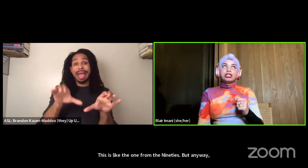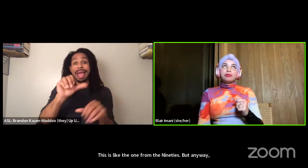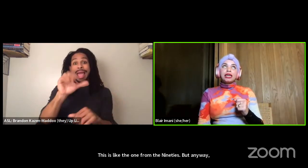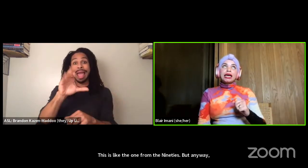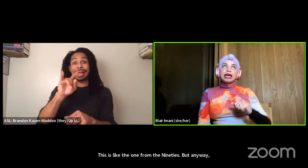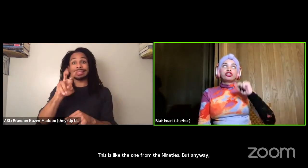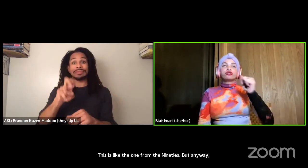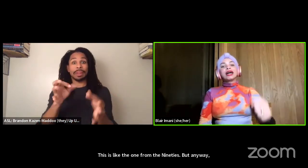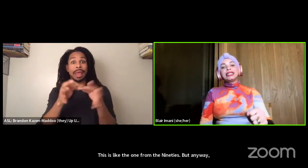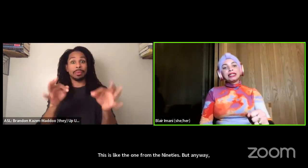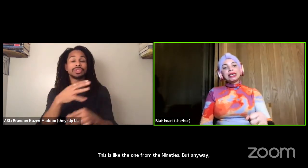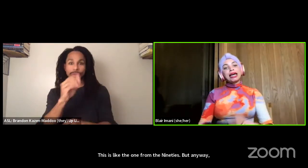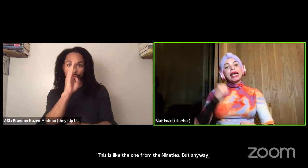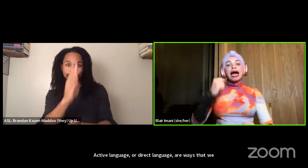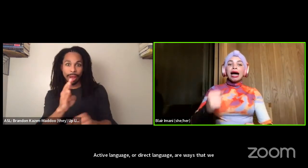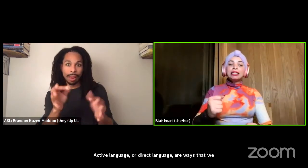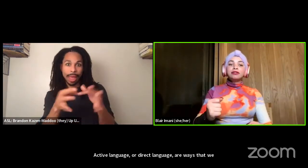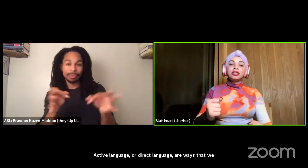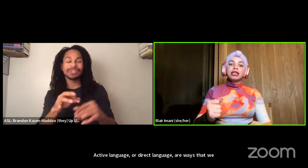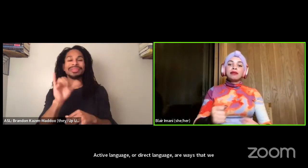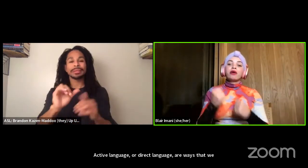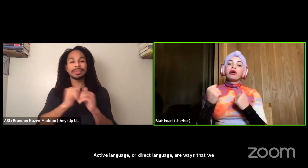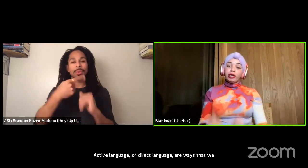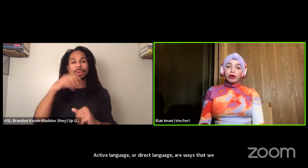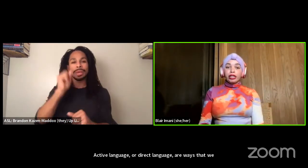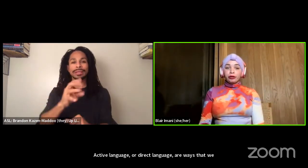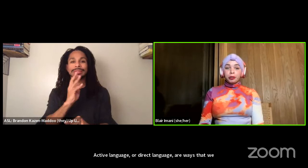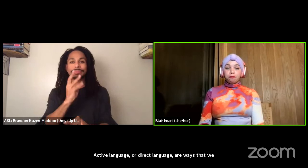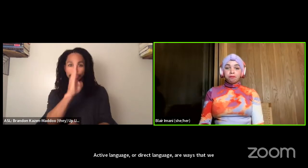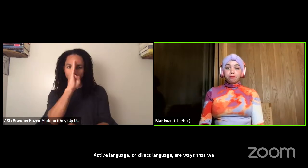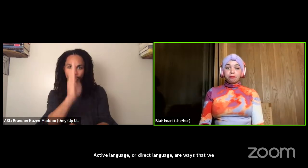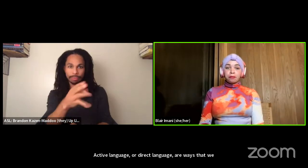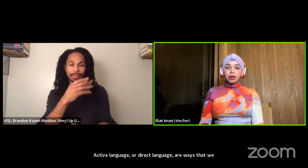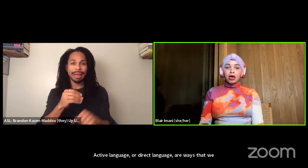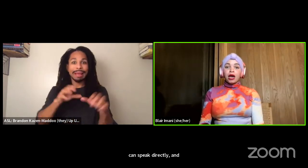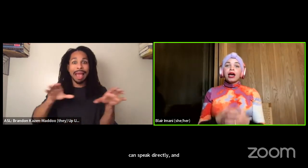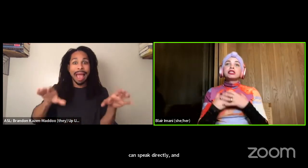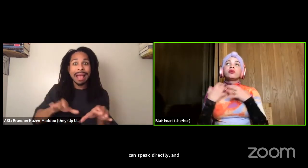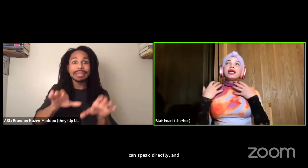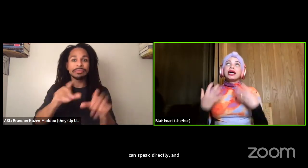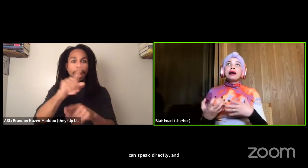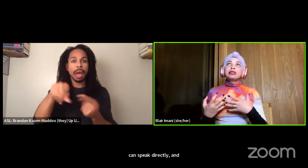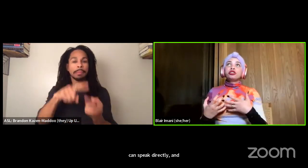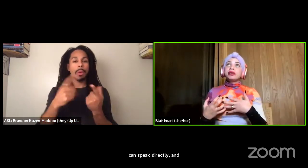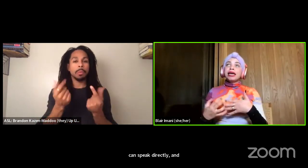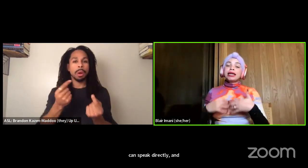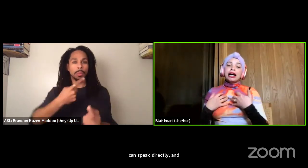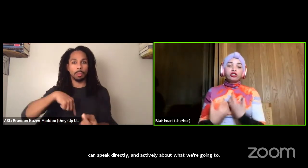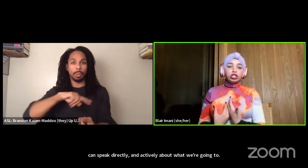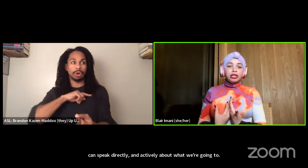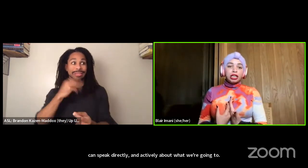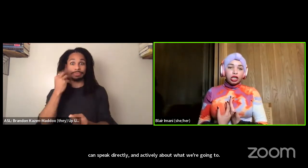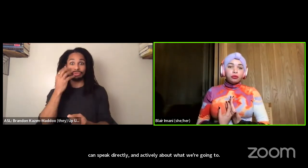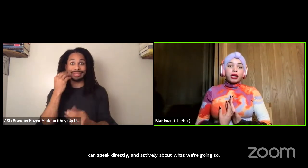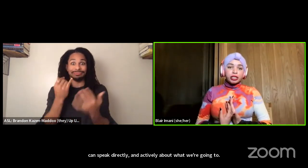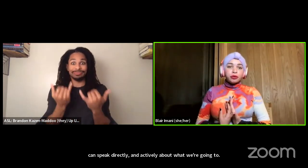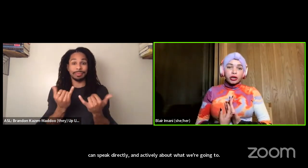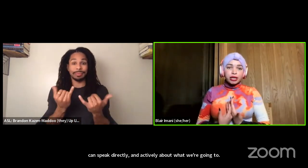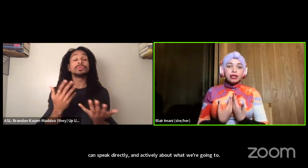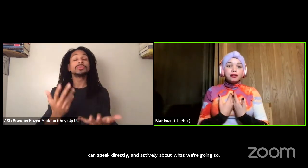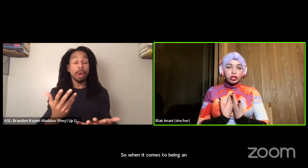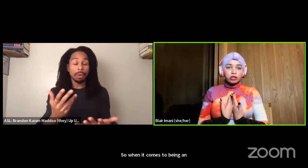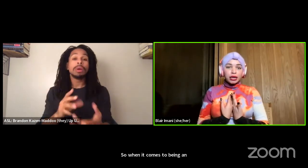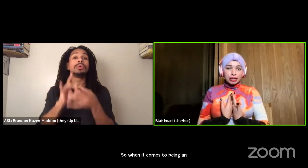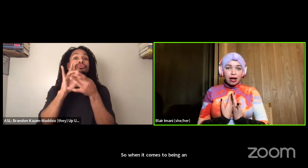ways that we can speak directly and actively about what we're going through. So when it comes to being an LGBTQ